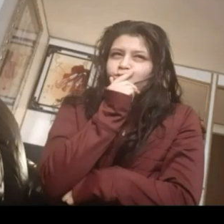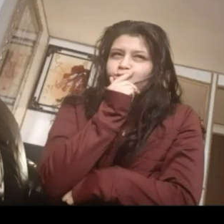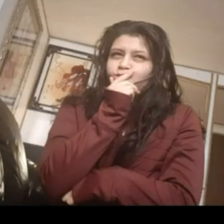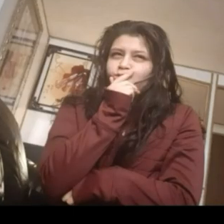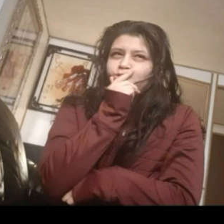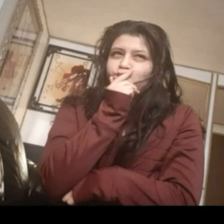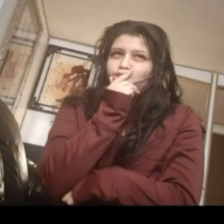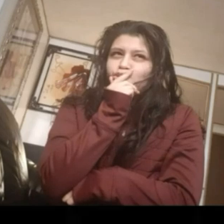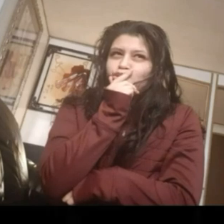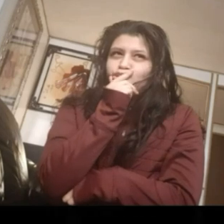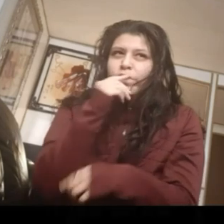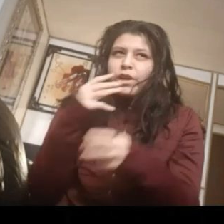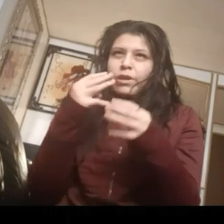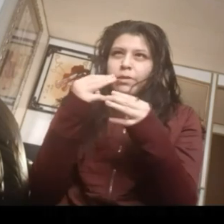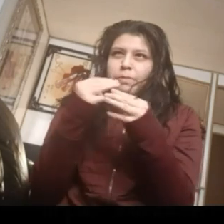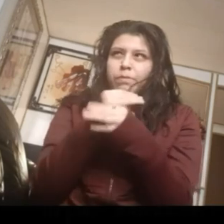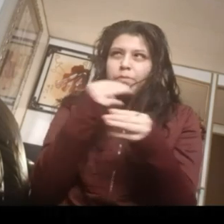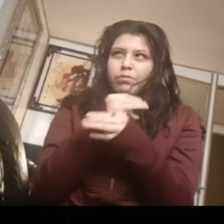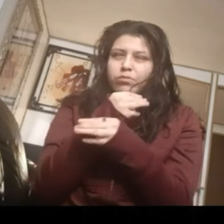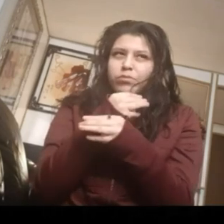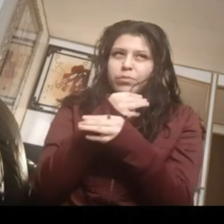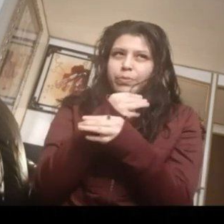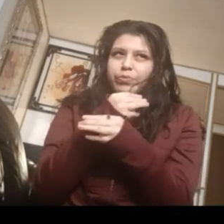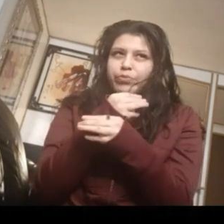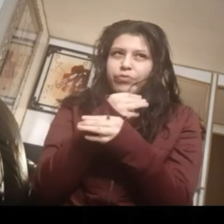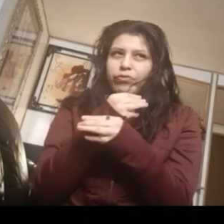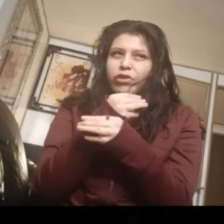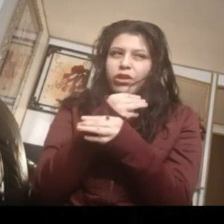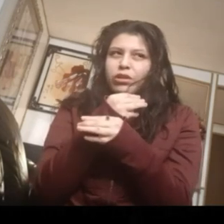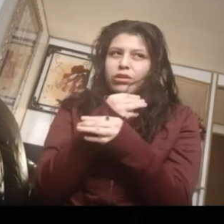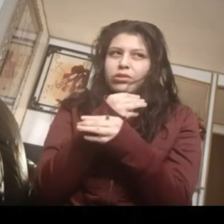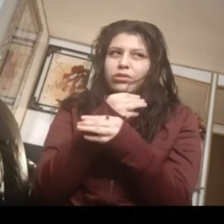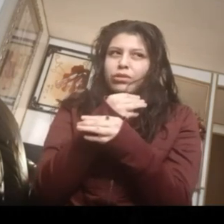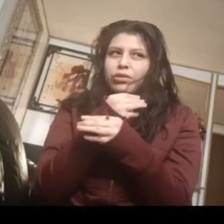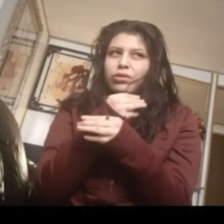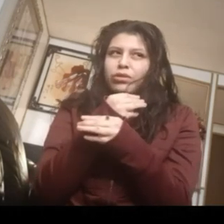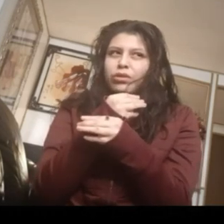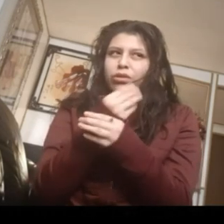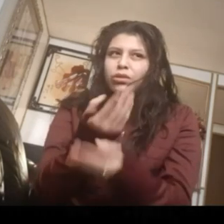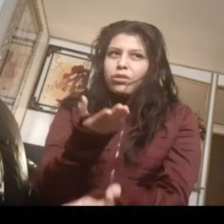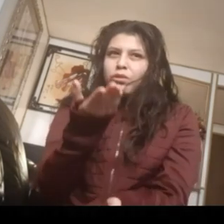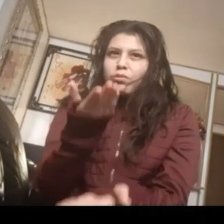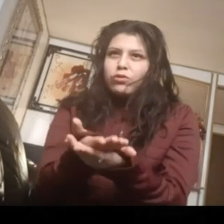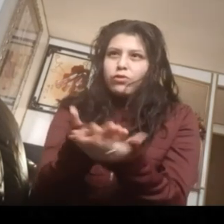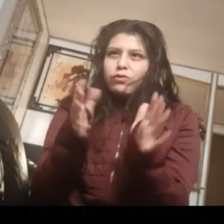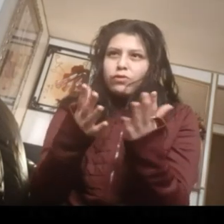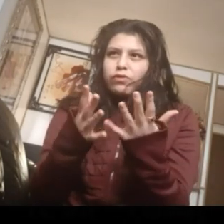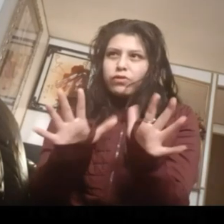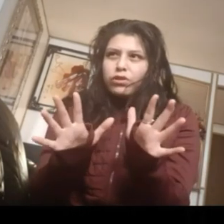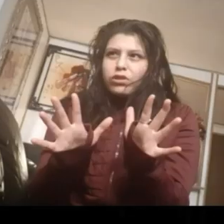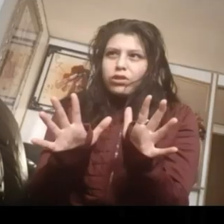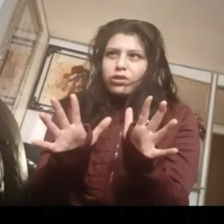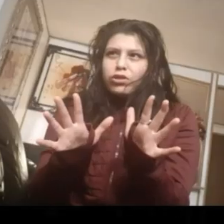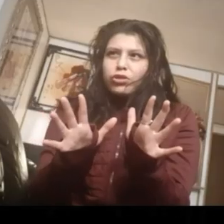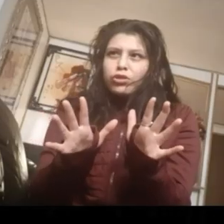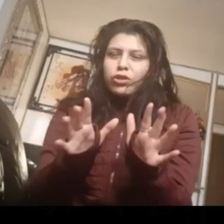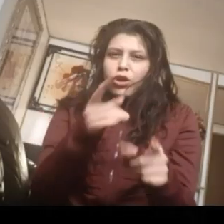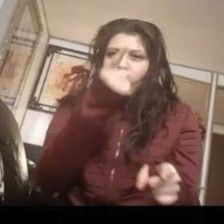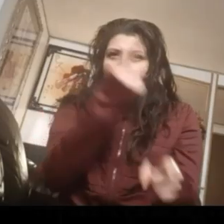So the first sentence says, everything in rational numbers that can be proven,